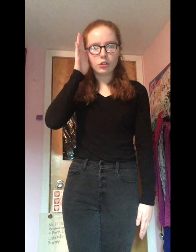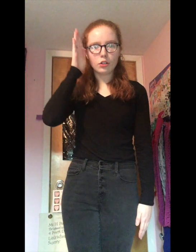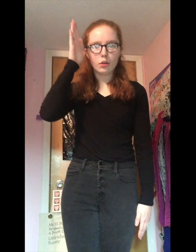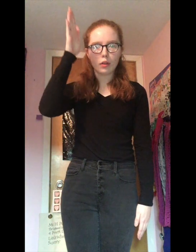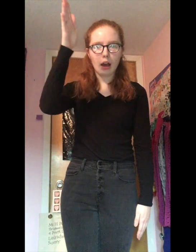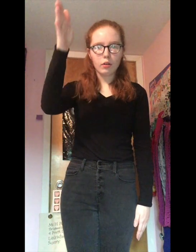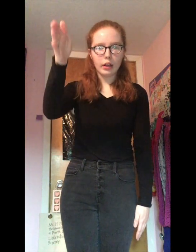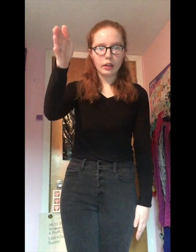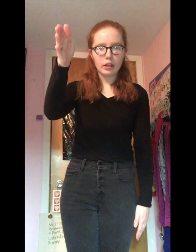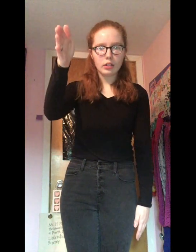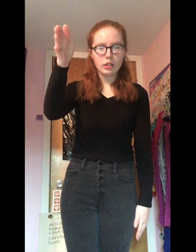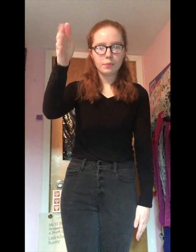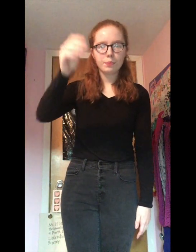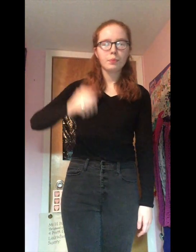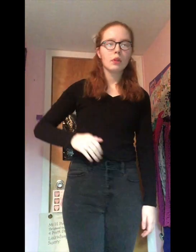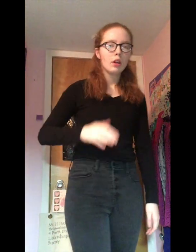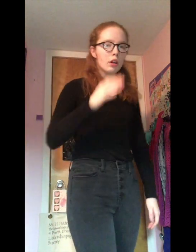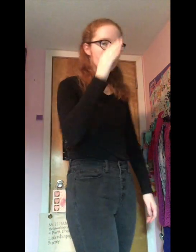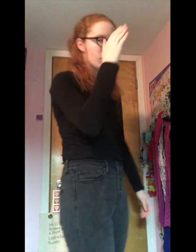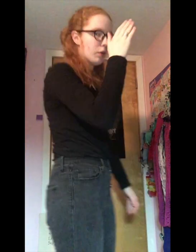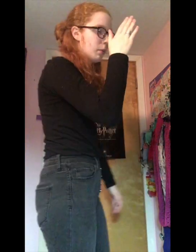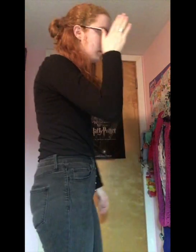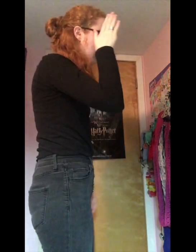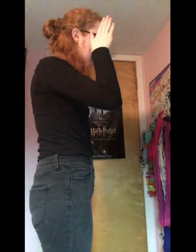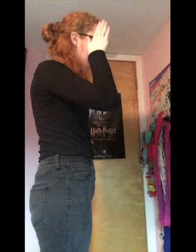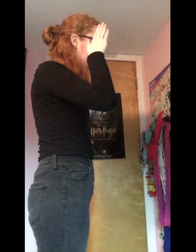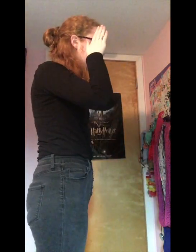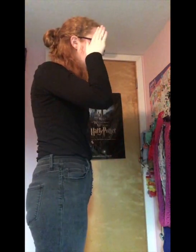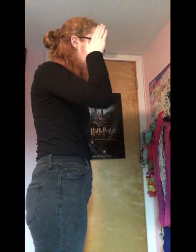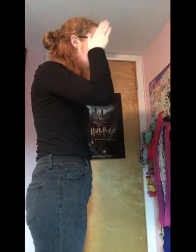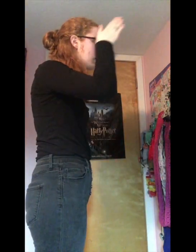just goes out like this. So from the side it looks like this.